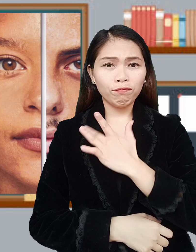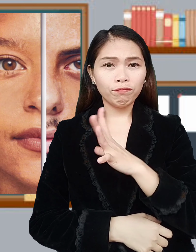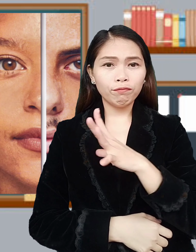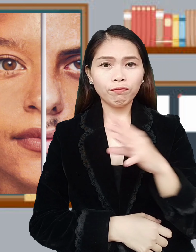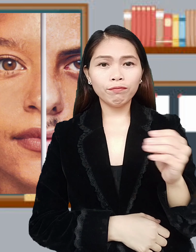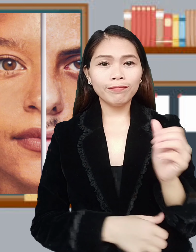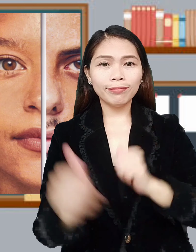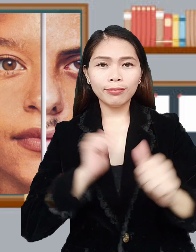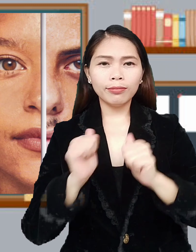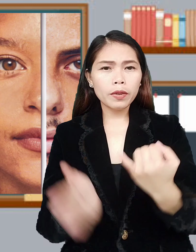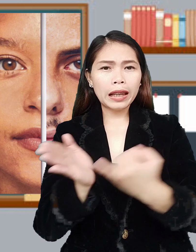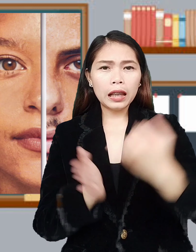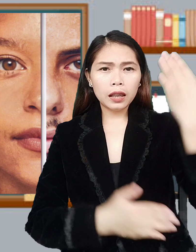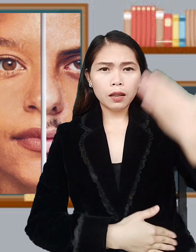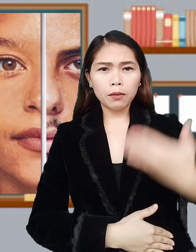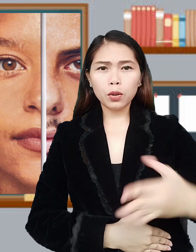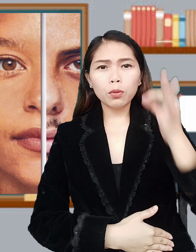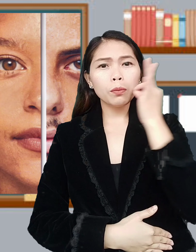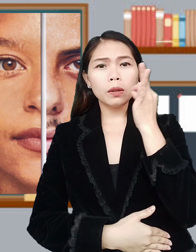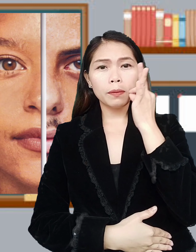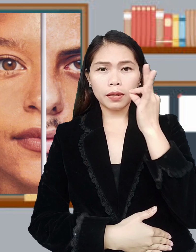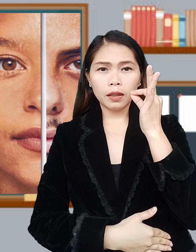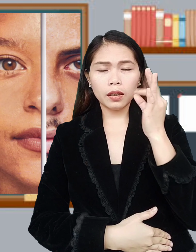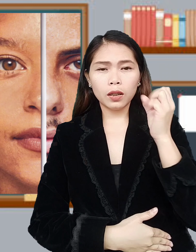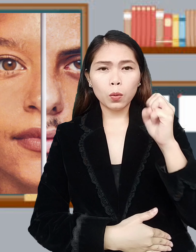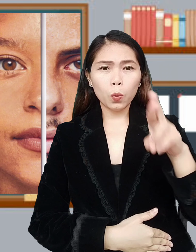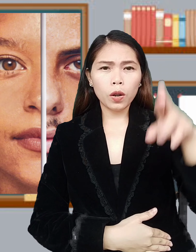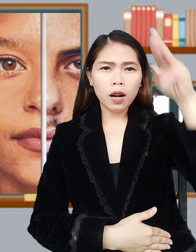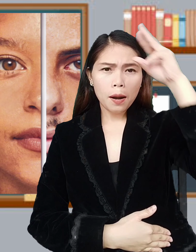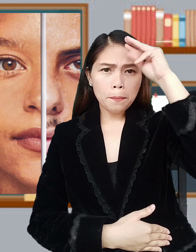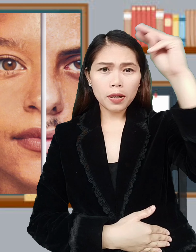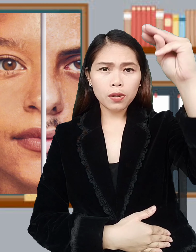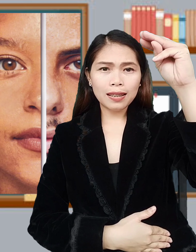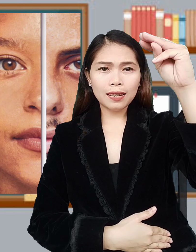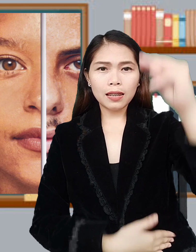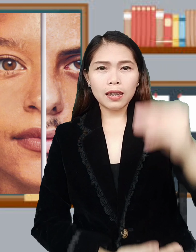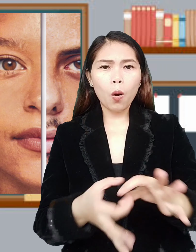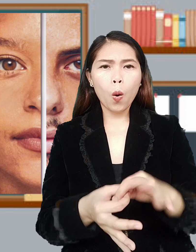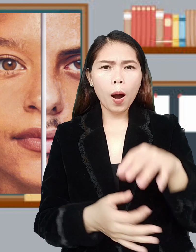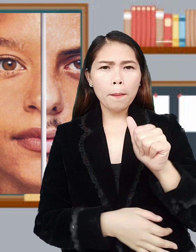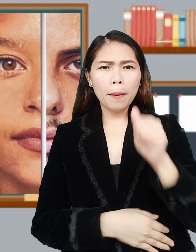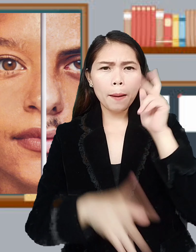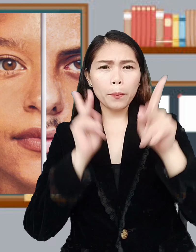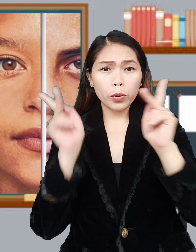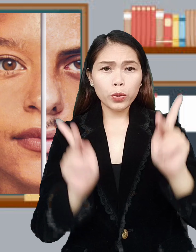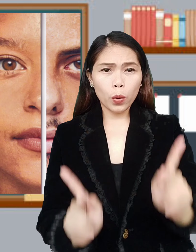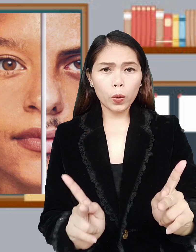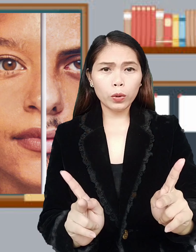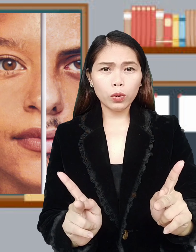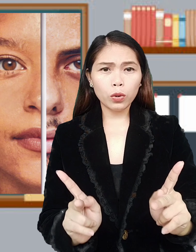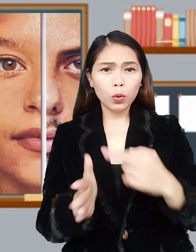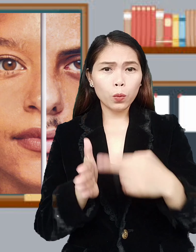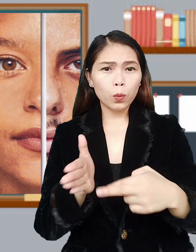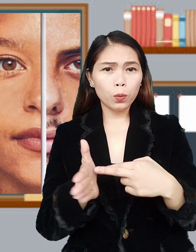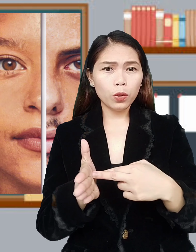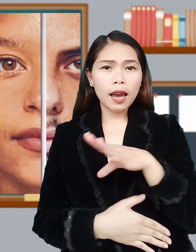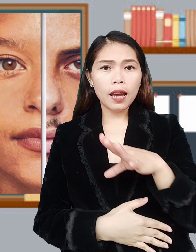feel, and act. It refers to femininity or masculinity of one's person's